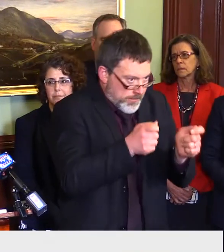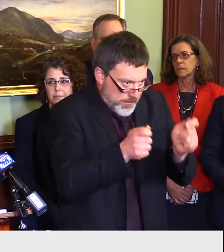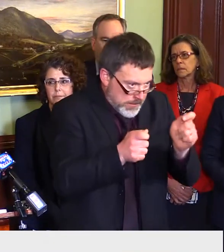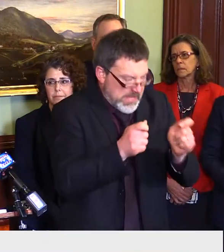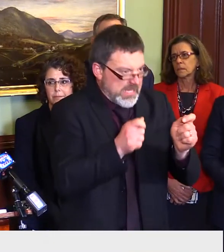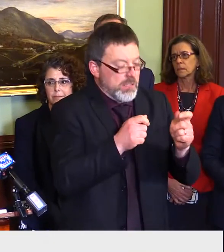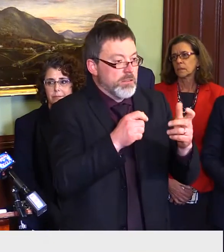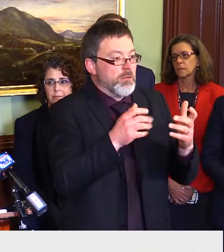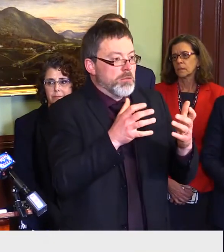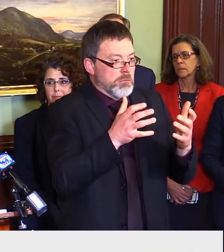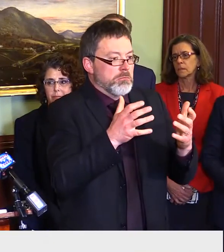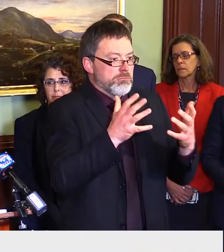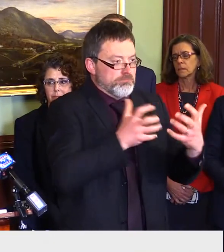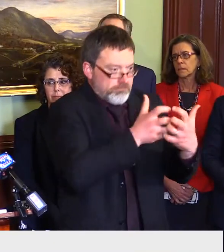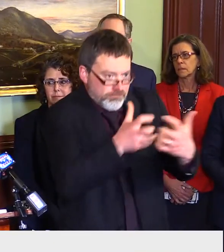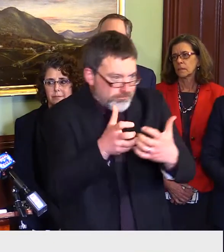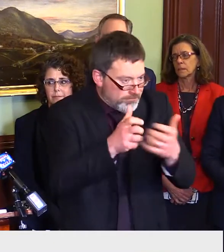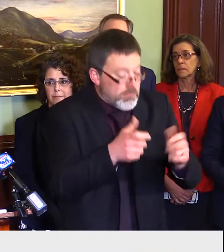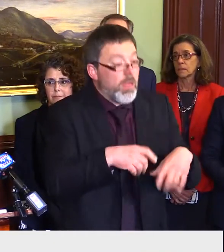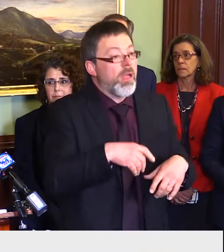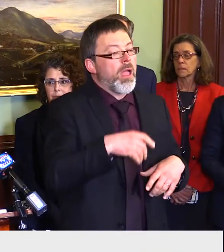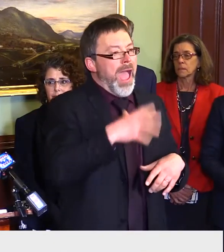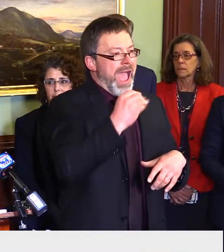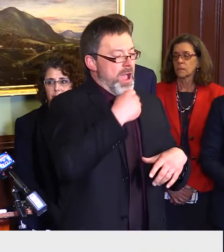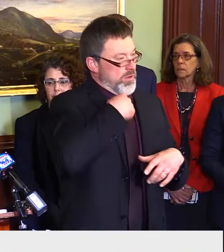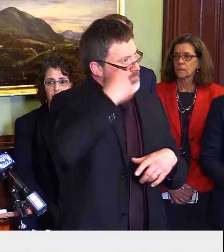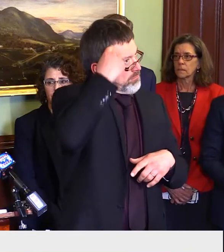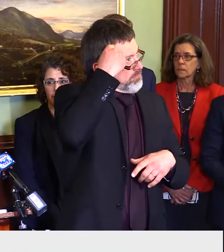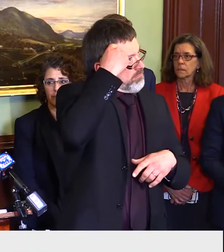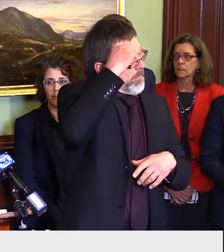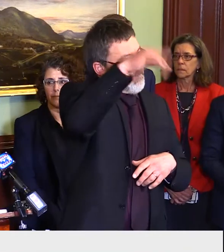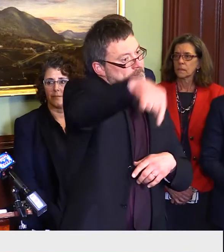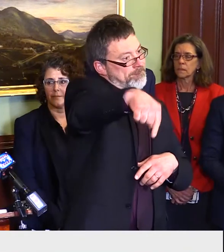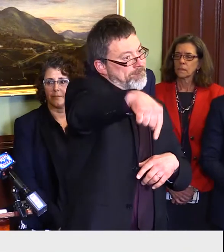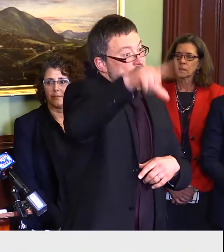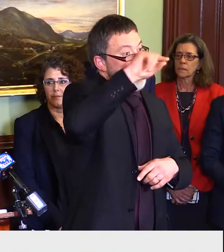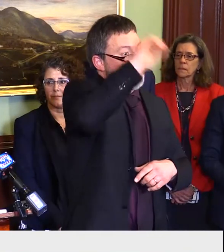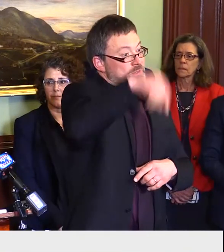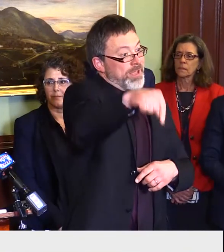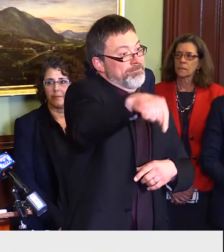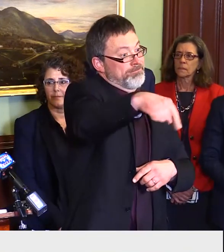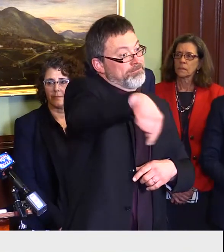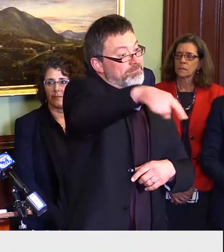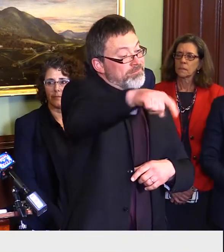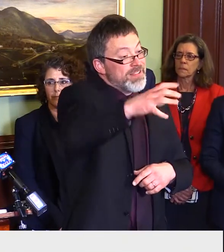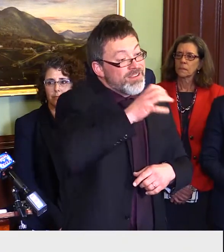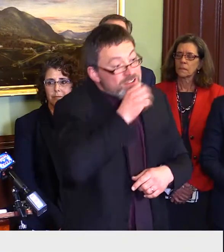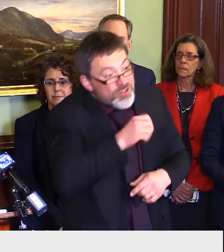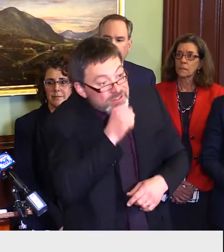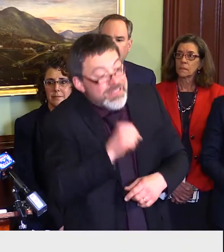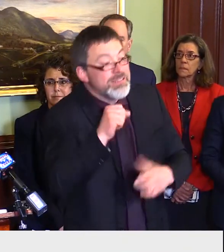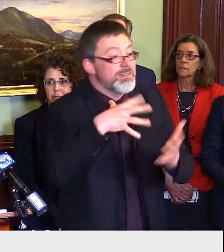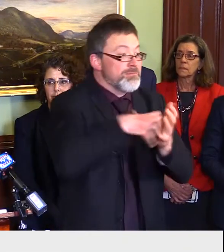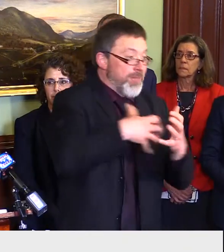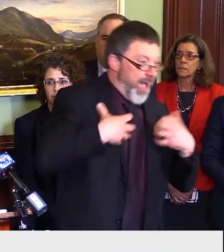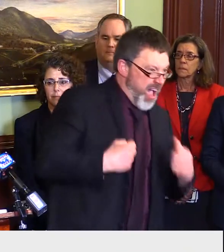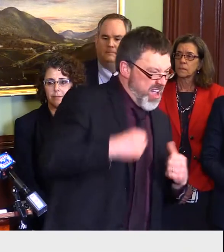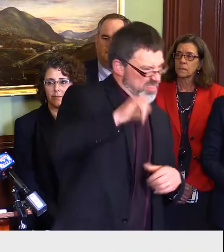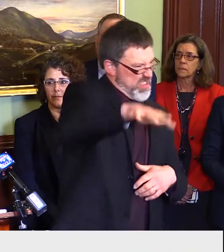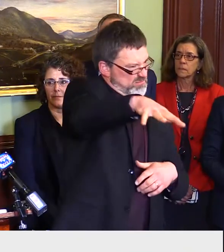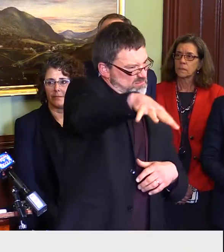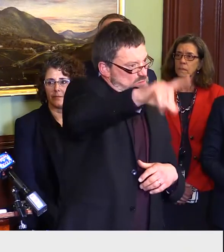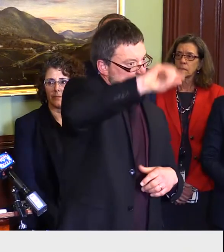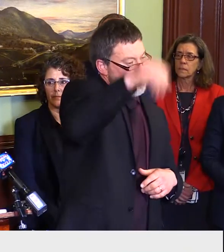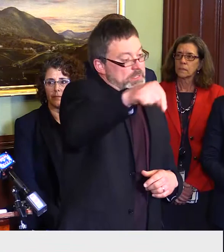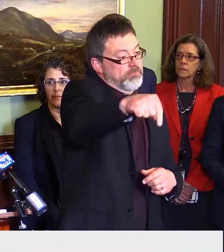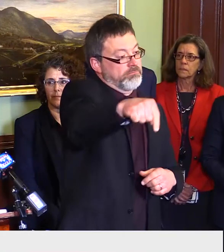us has an incredibly important role to play in this. We're all in this together. We're going to act together,